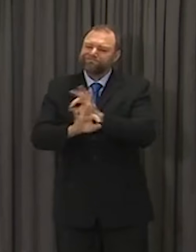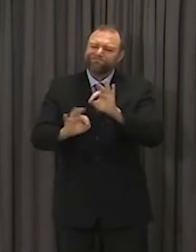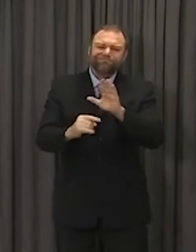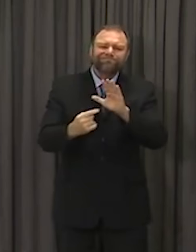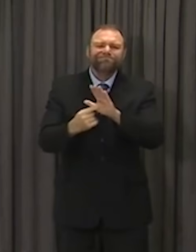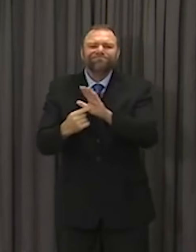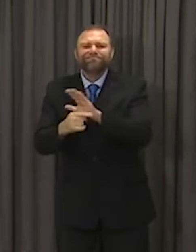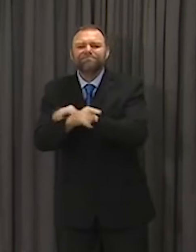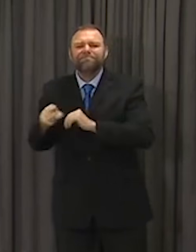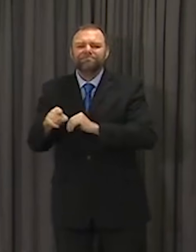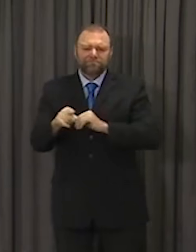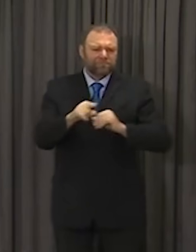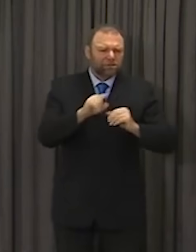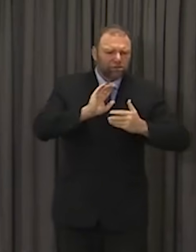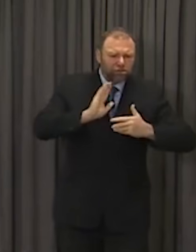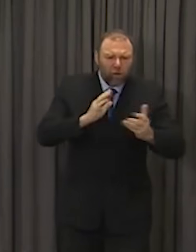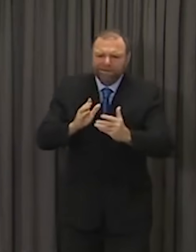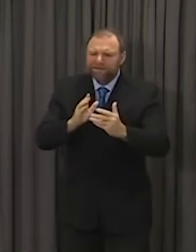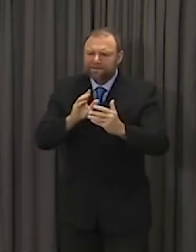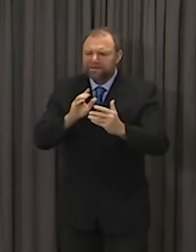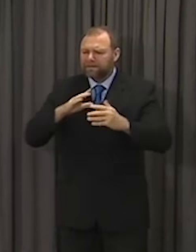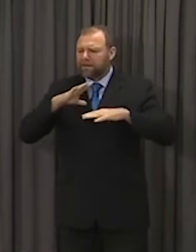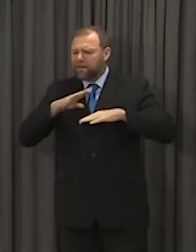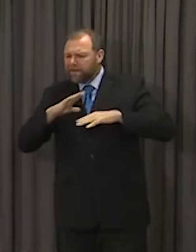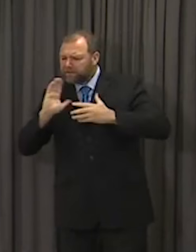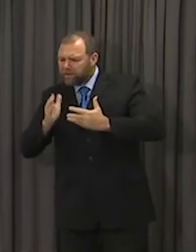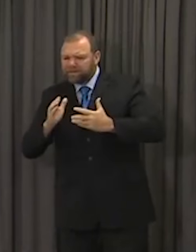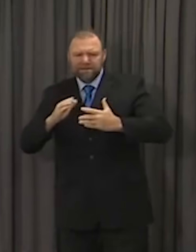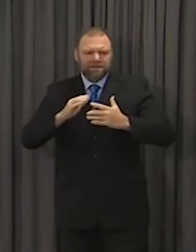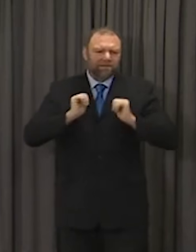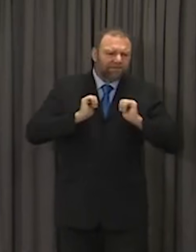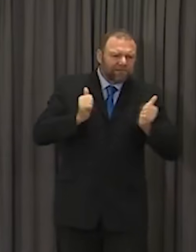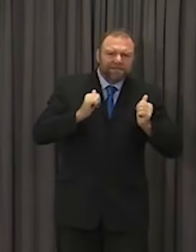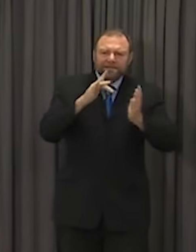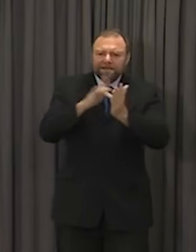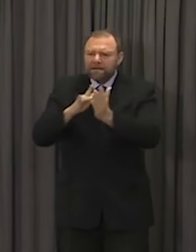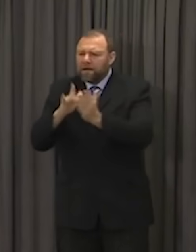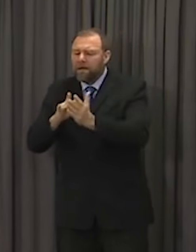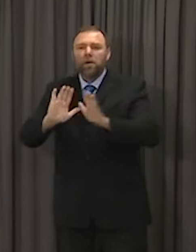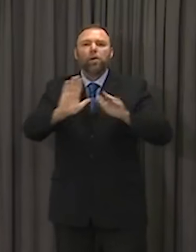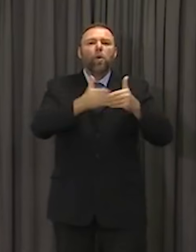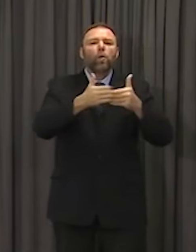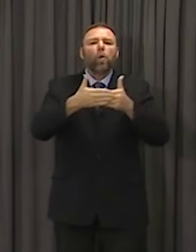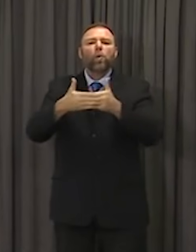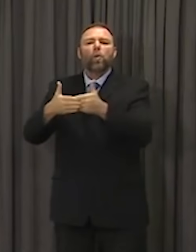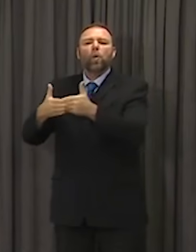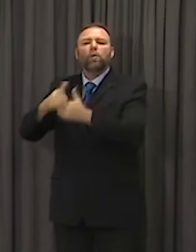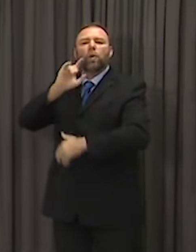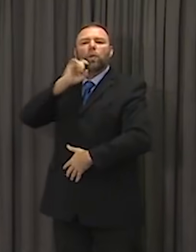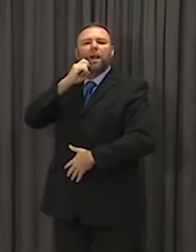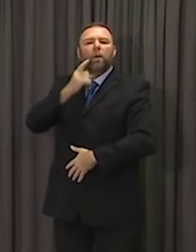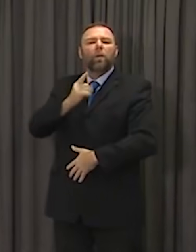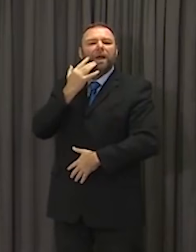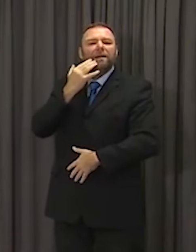contact services and all leisure and fitness centres, will close at the end of trading